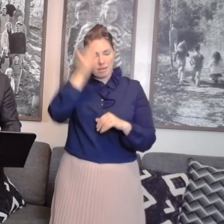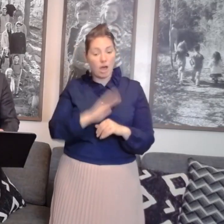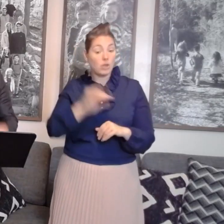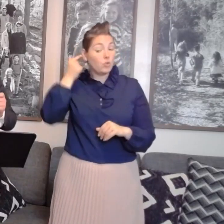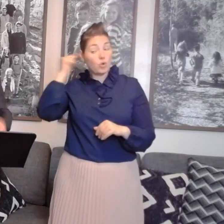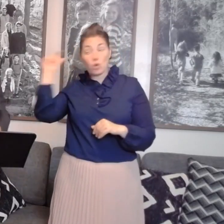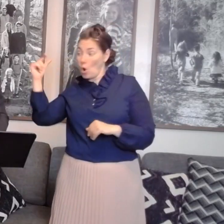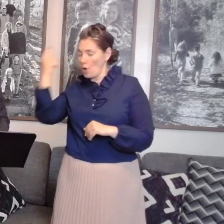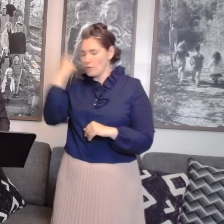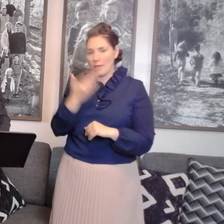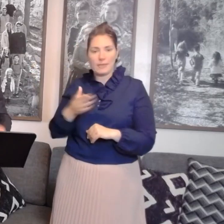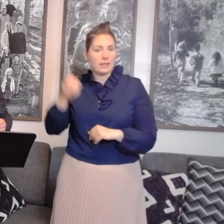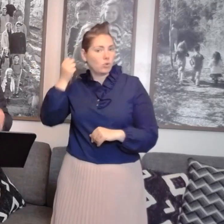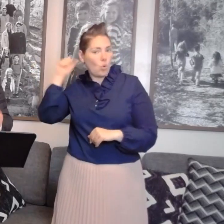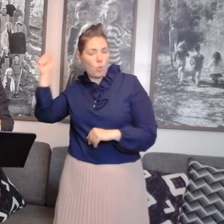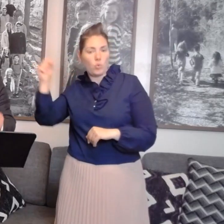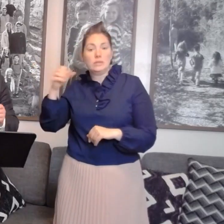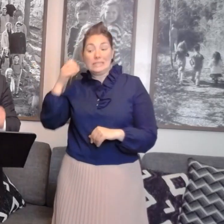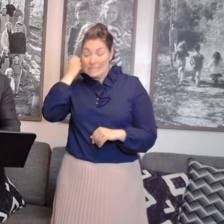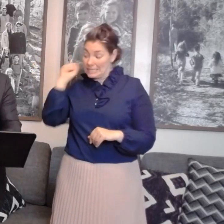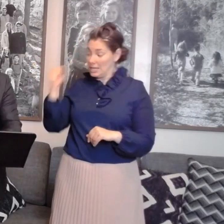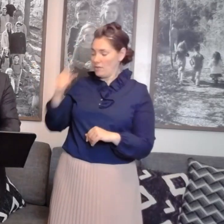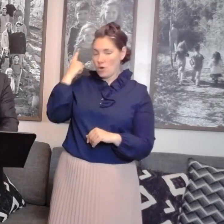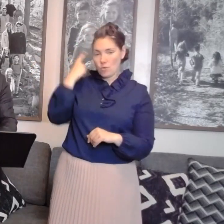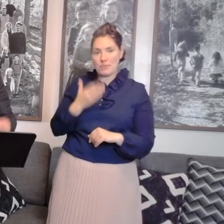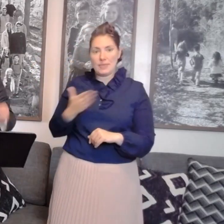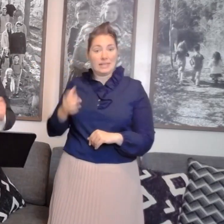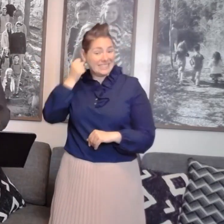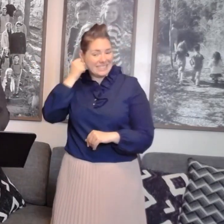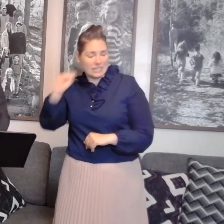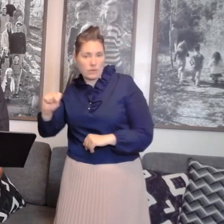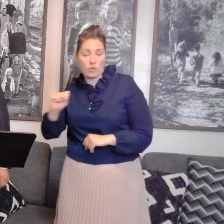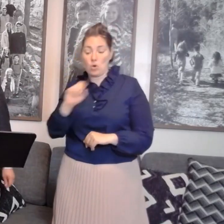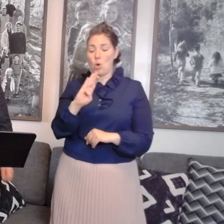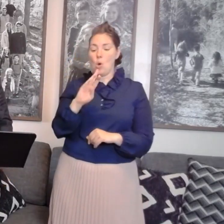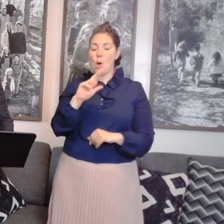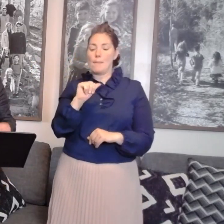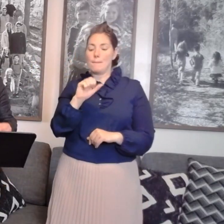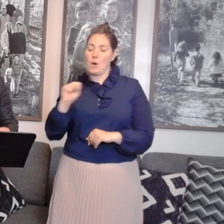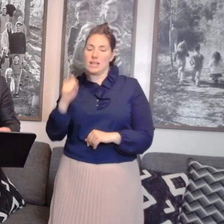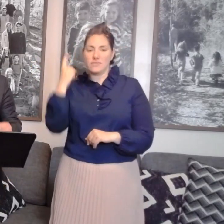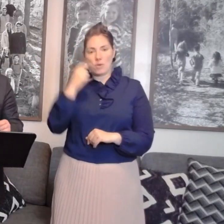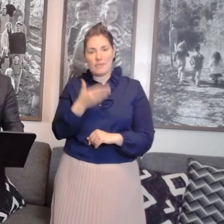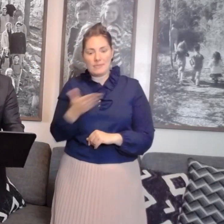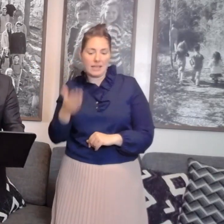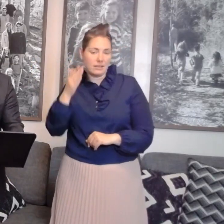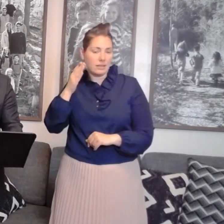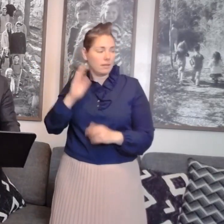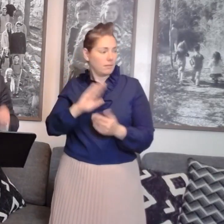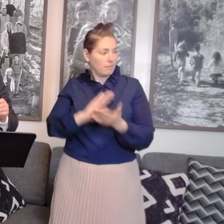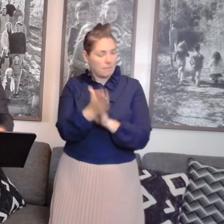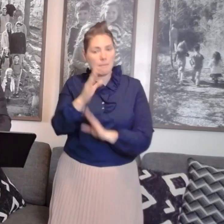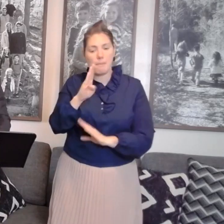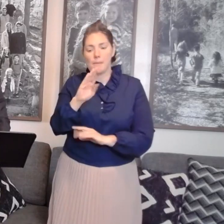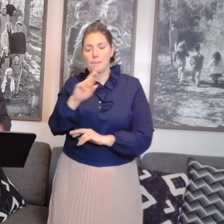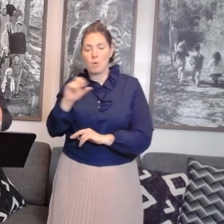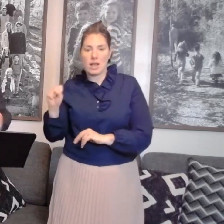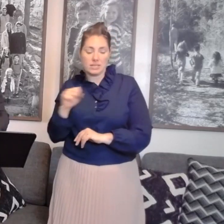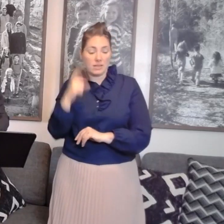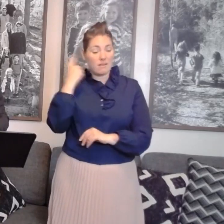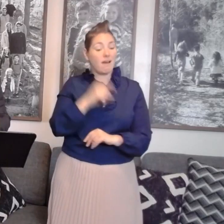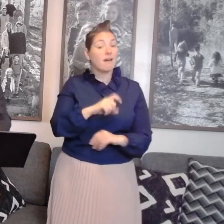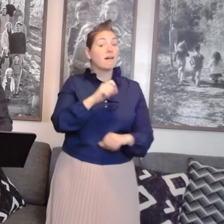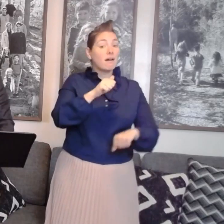gold, the silver for things of silver, the brass for things of brass, iron